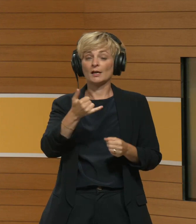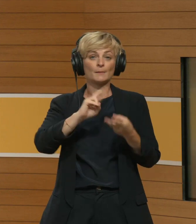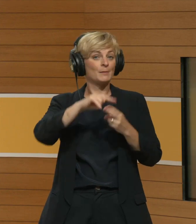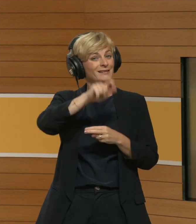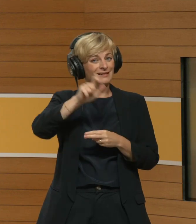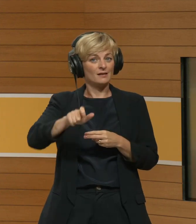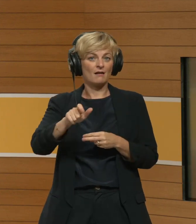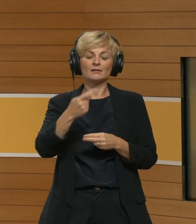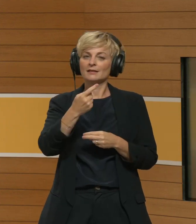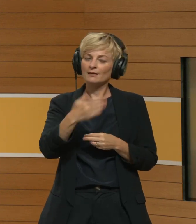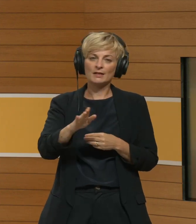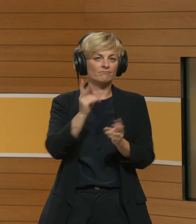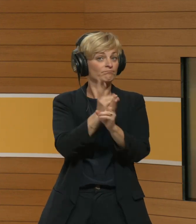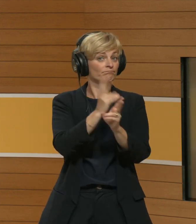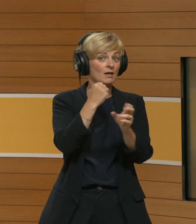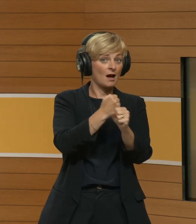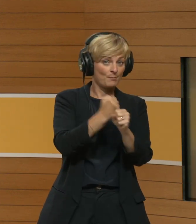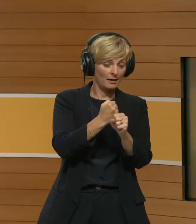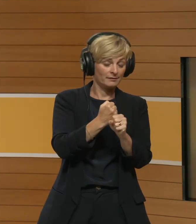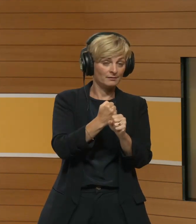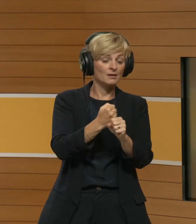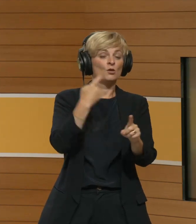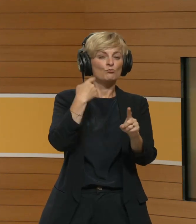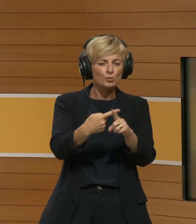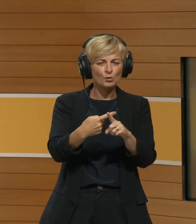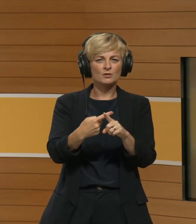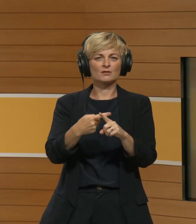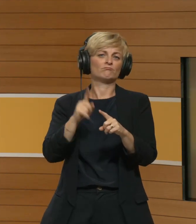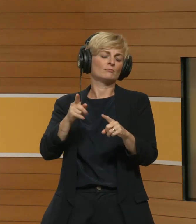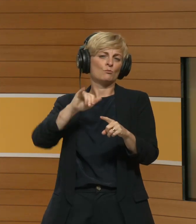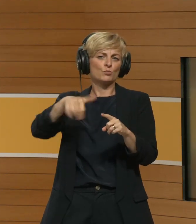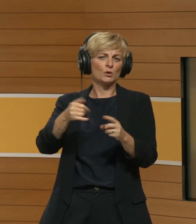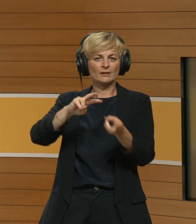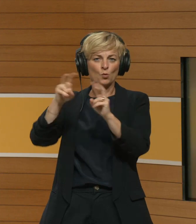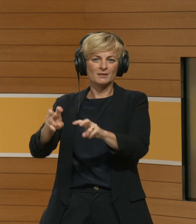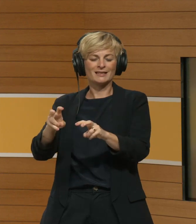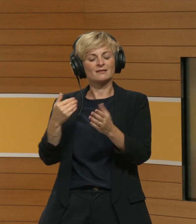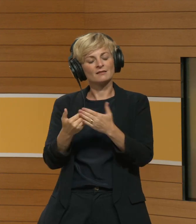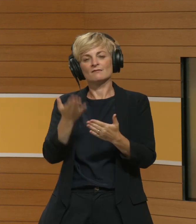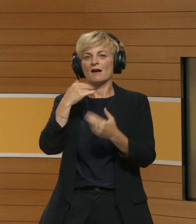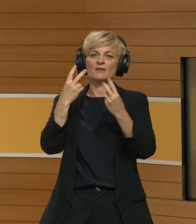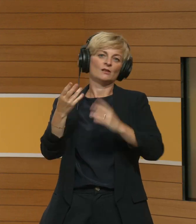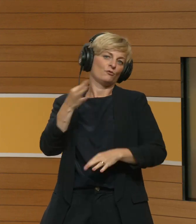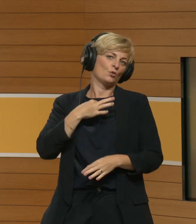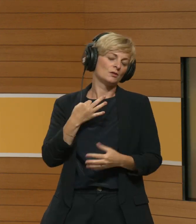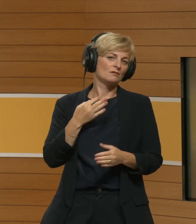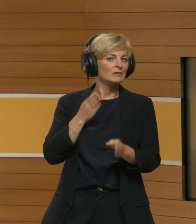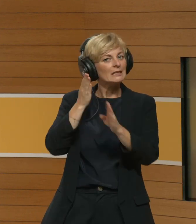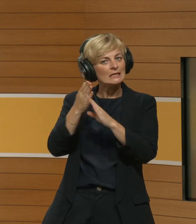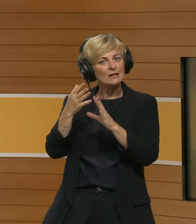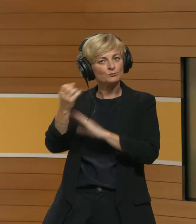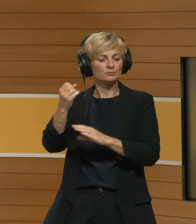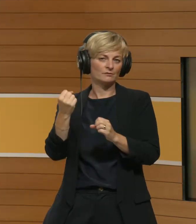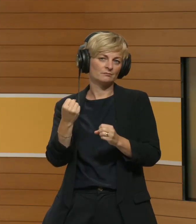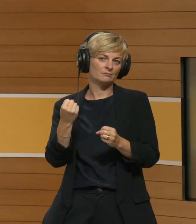things and we have the goal, and so we did our work in this project to push it